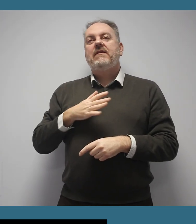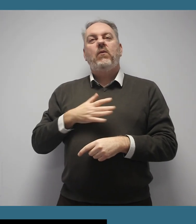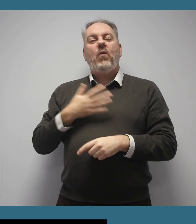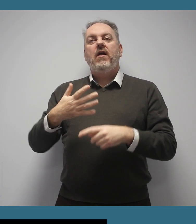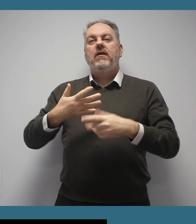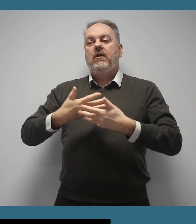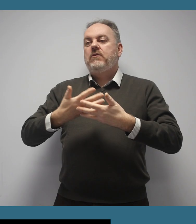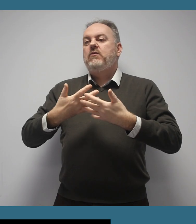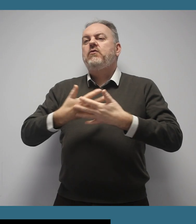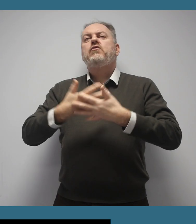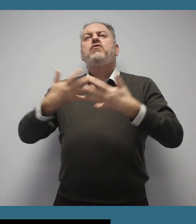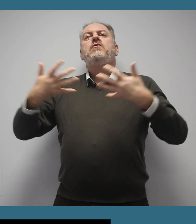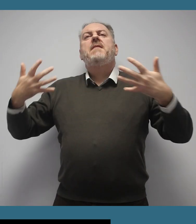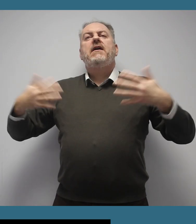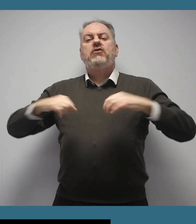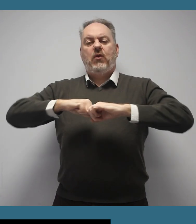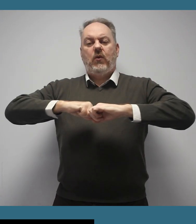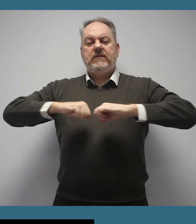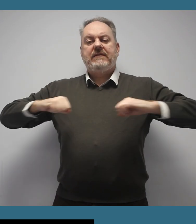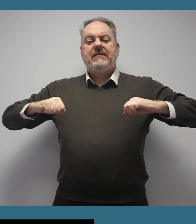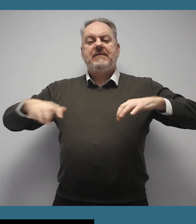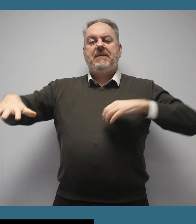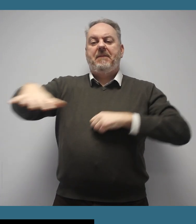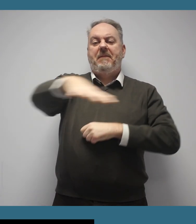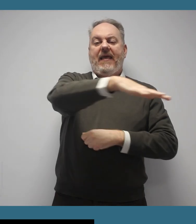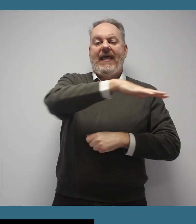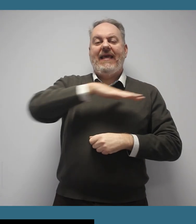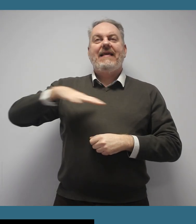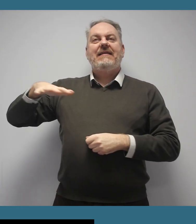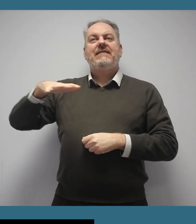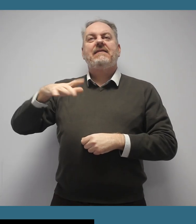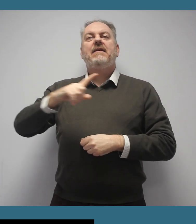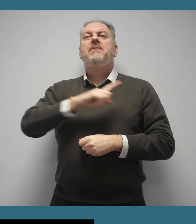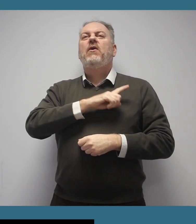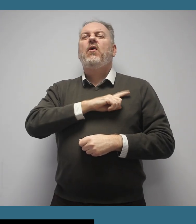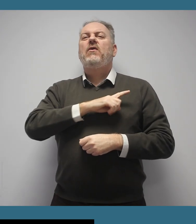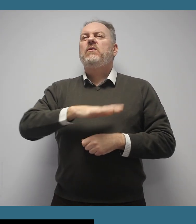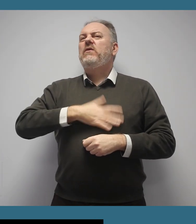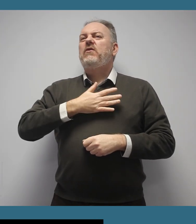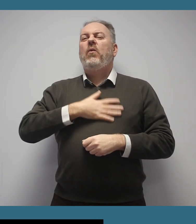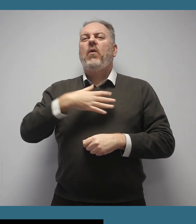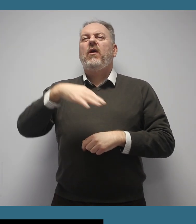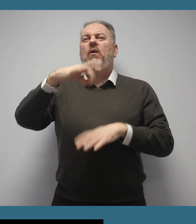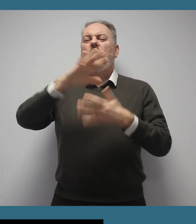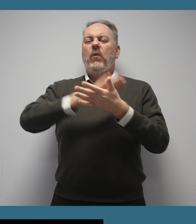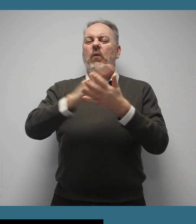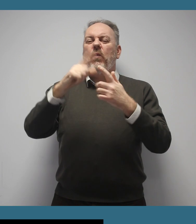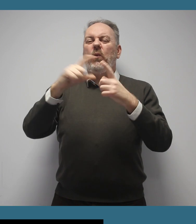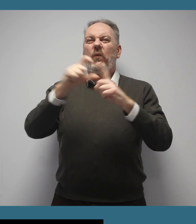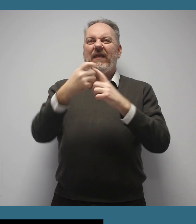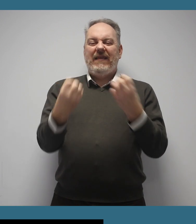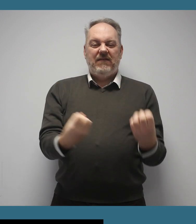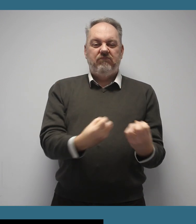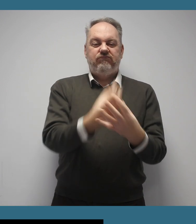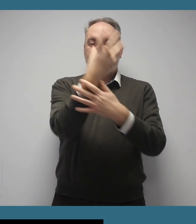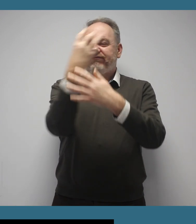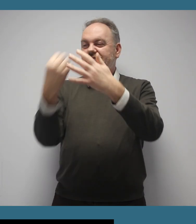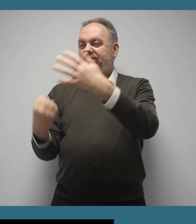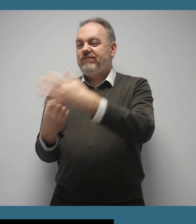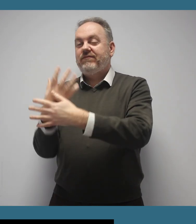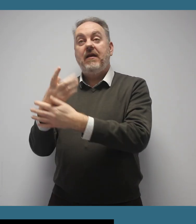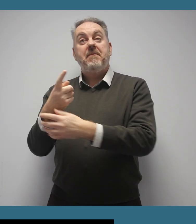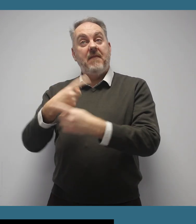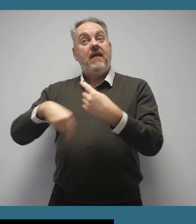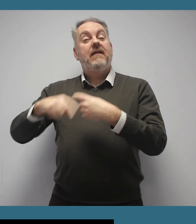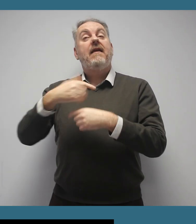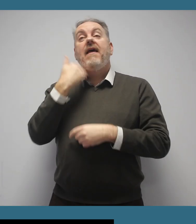to get into. And that hasn't completely been established yet, but you can see it is weeded. I think the group still comes every week on a Wednesday, and